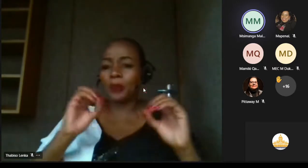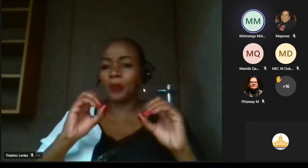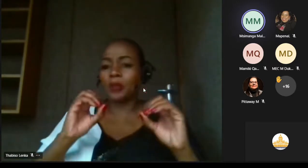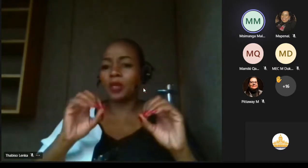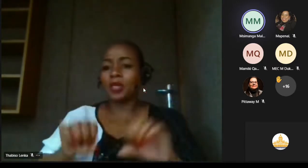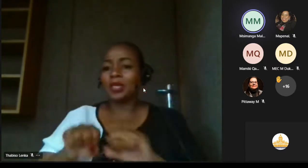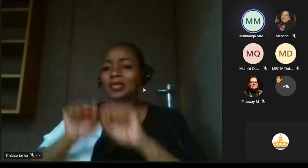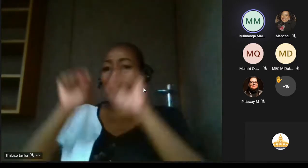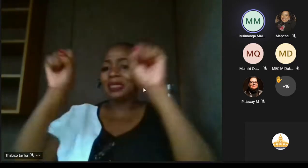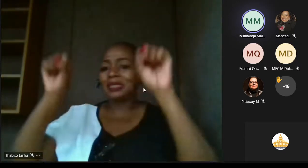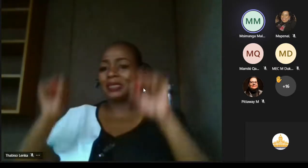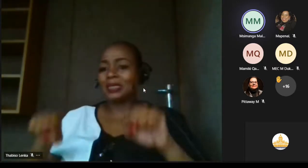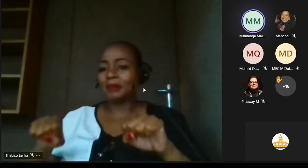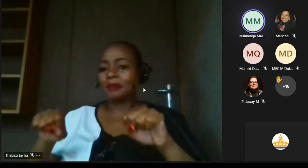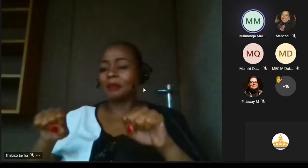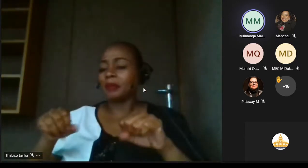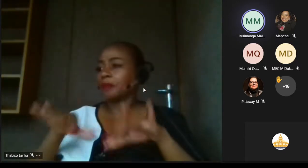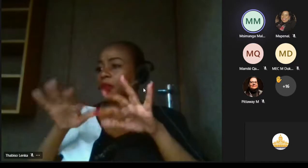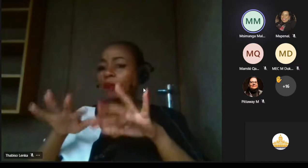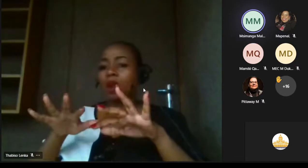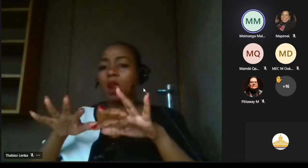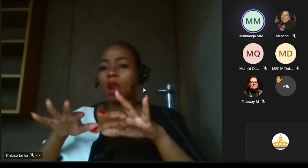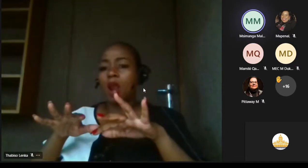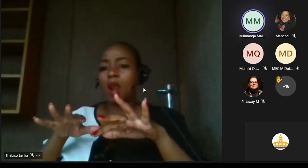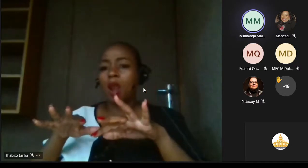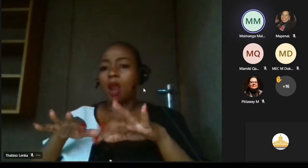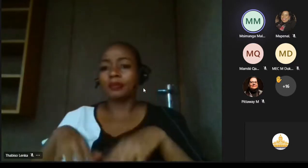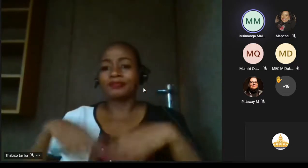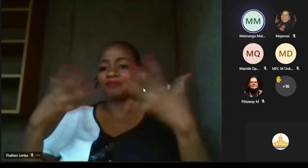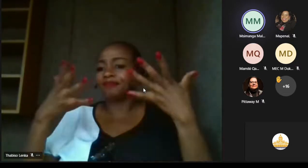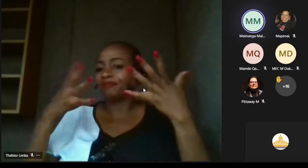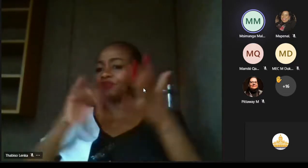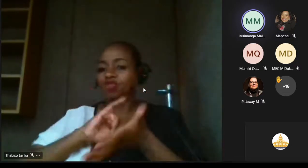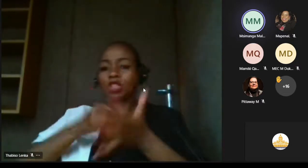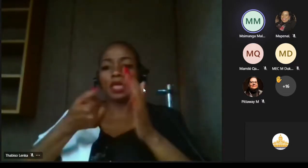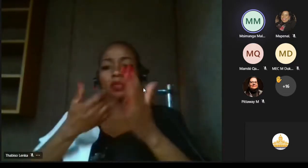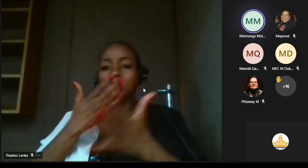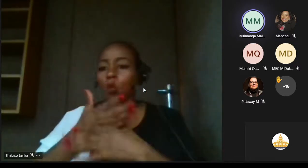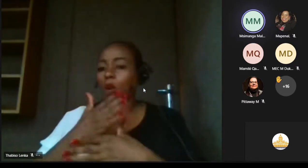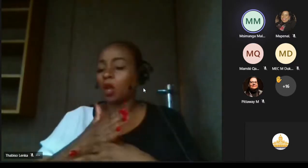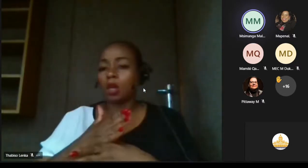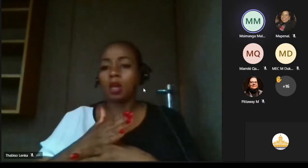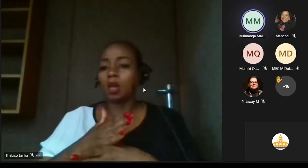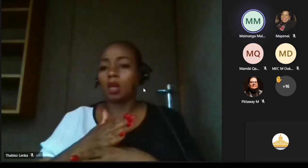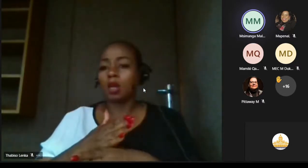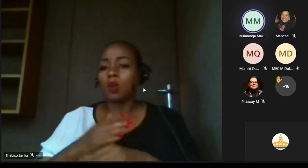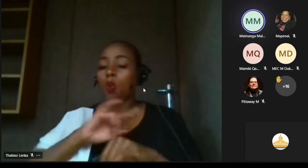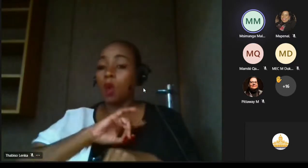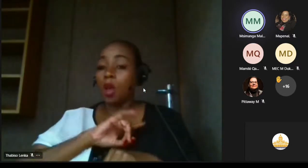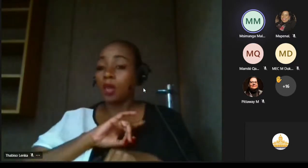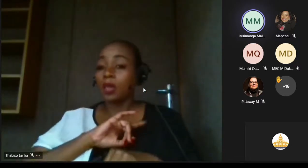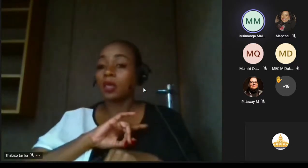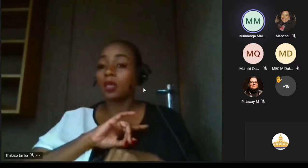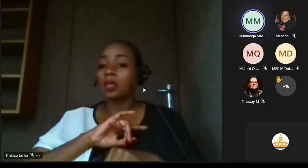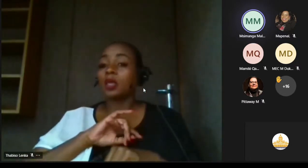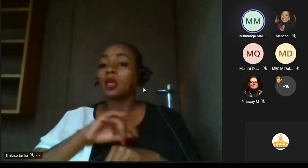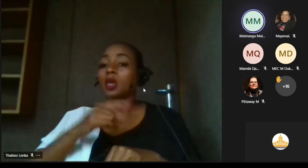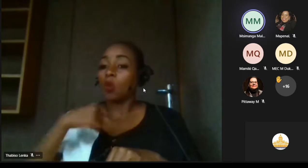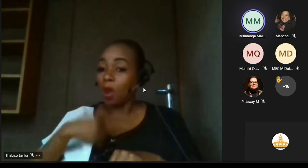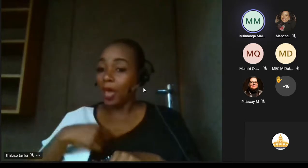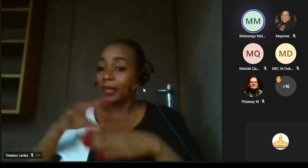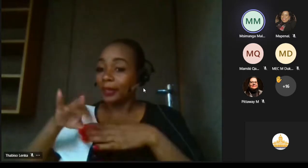nkelwe hlohong di etswa fela diphutwa mo dibukeng empa ha ona motho e leng hore o di nkela hlohong lebaka ba ka ke eng ho le jwalo is because re teletswe pele